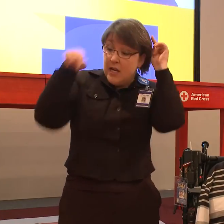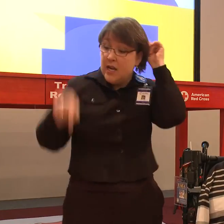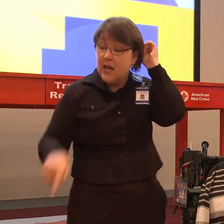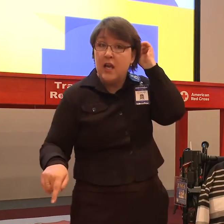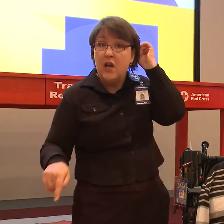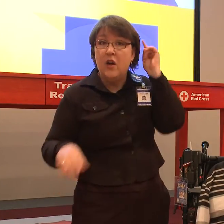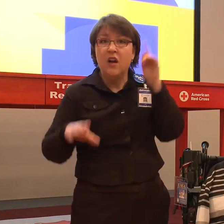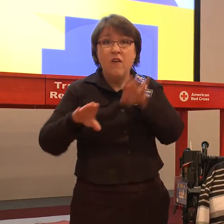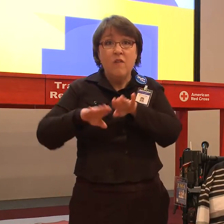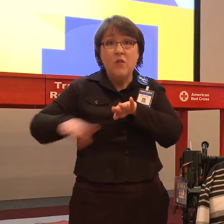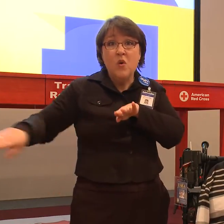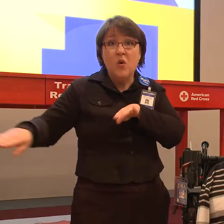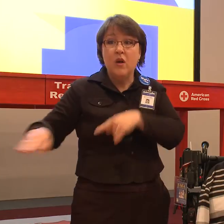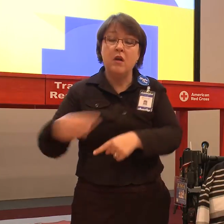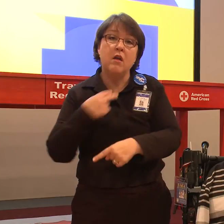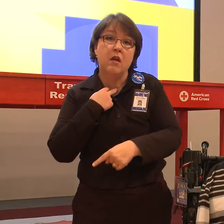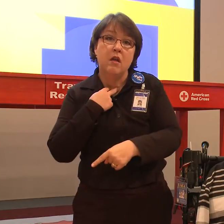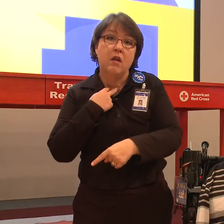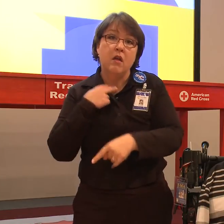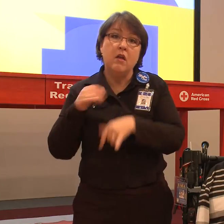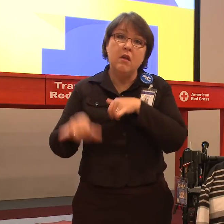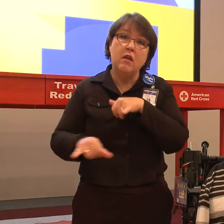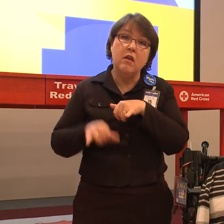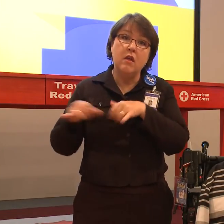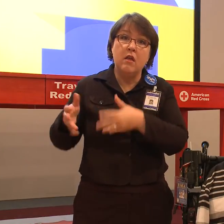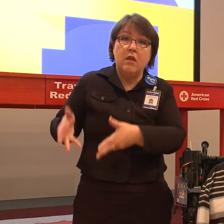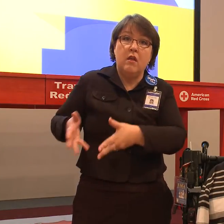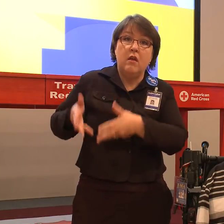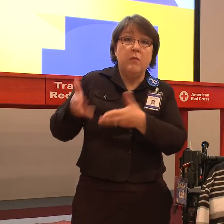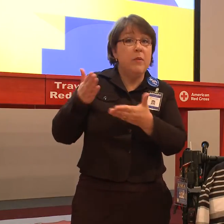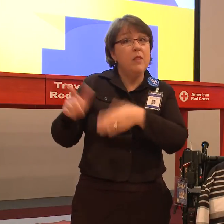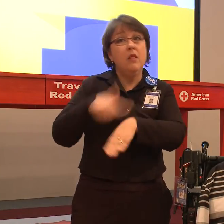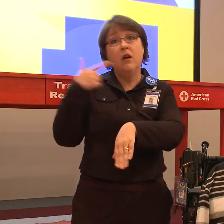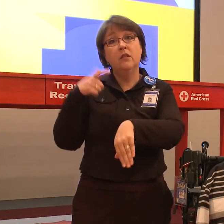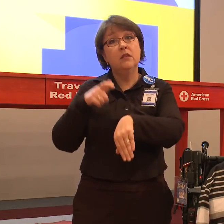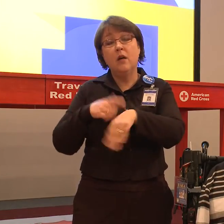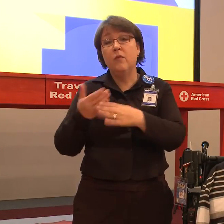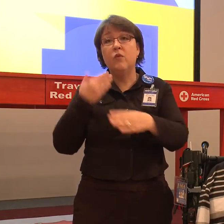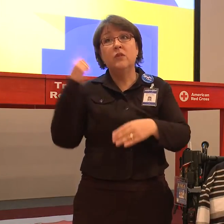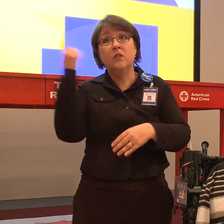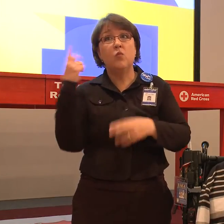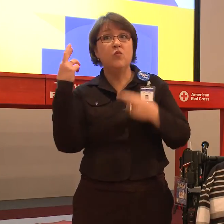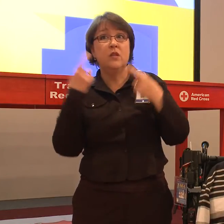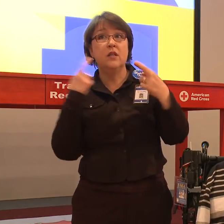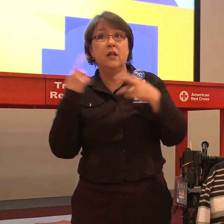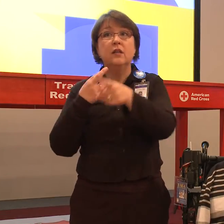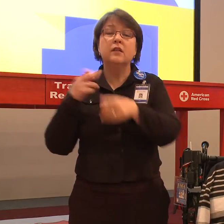gotten down on the floor, you could be there for a long time before someone realizes it.